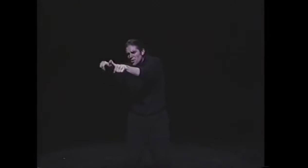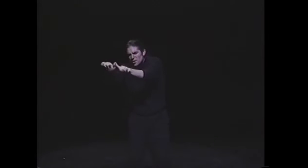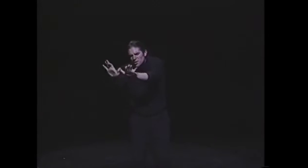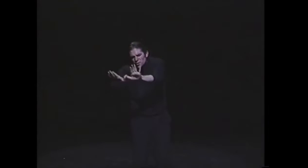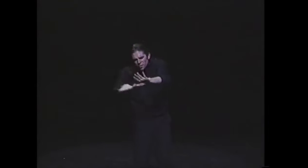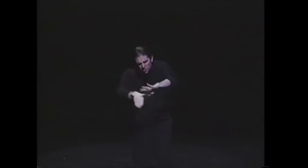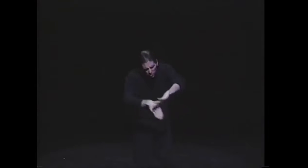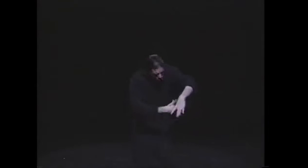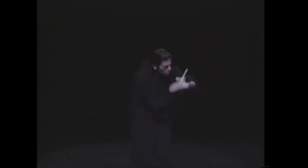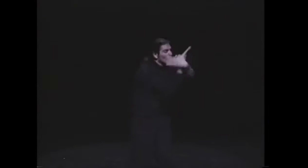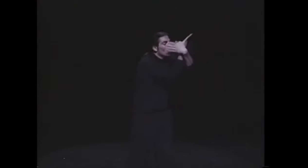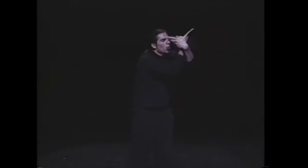swoops down.